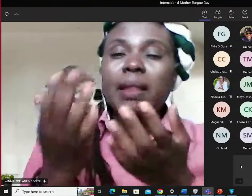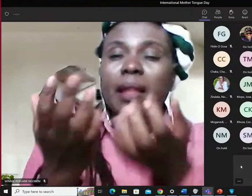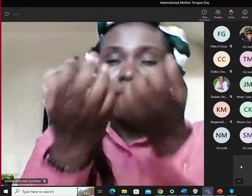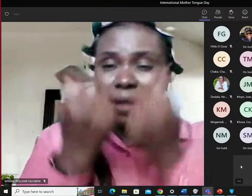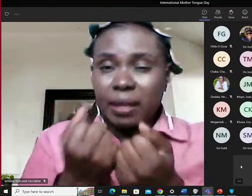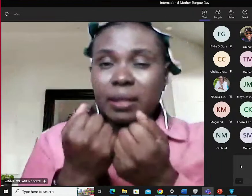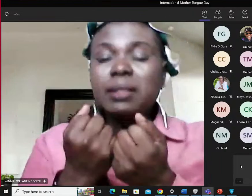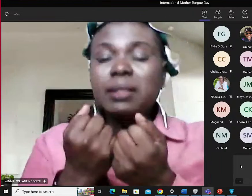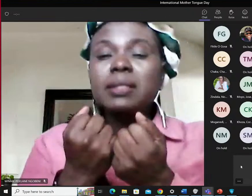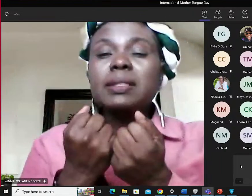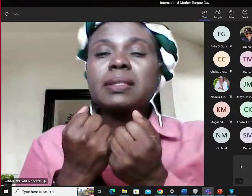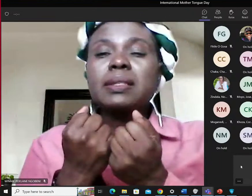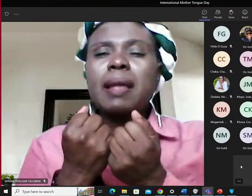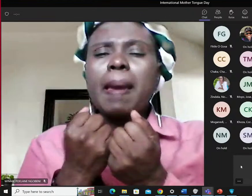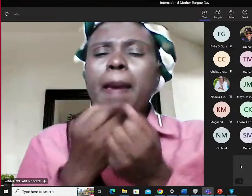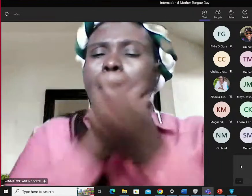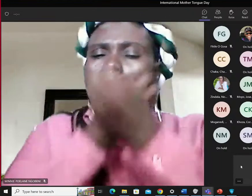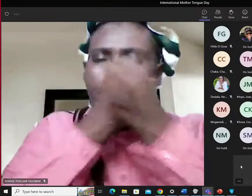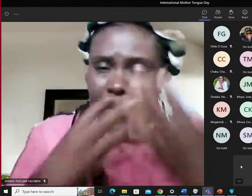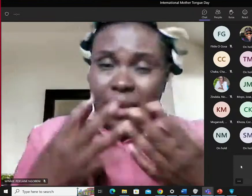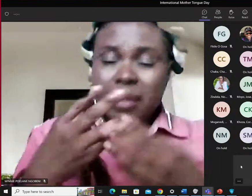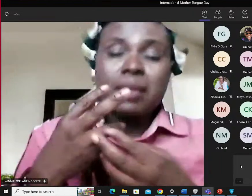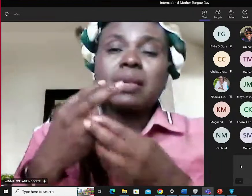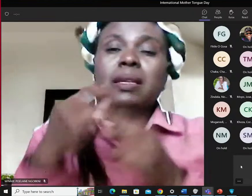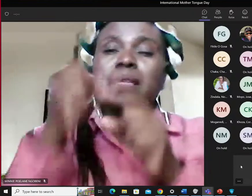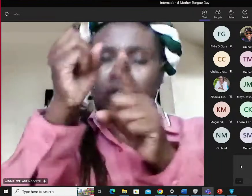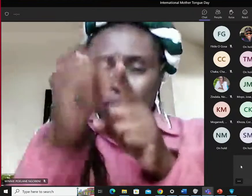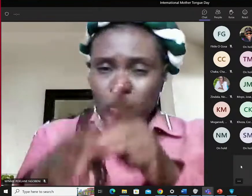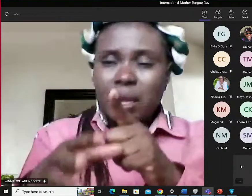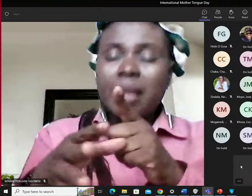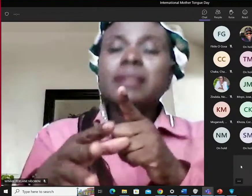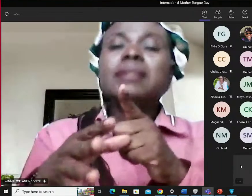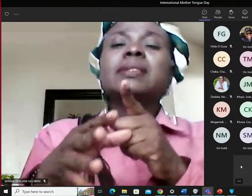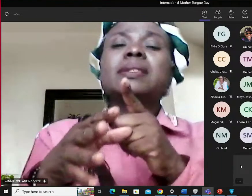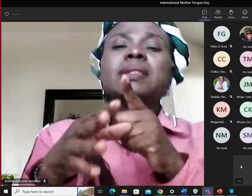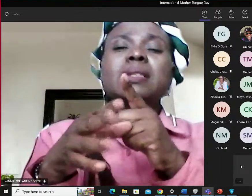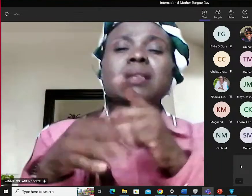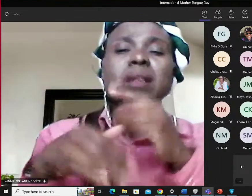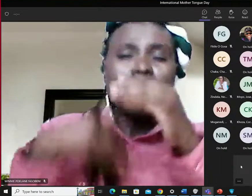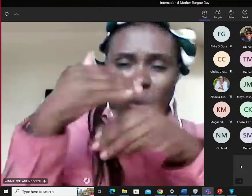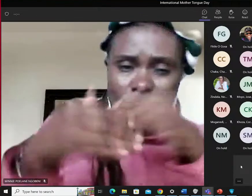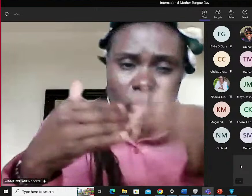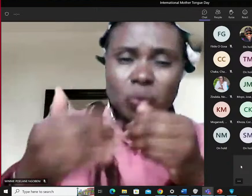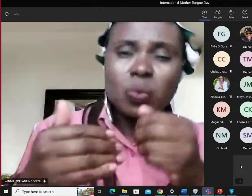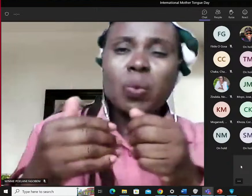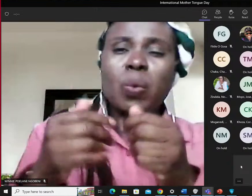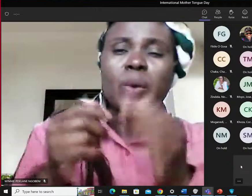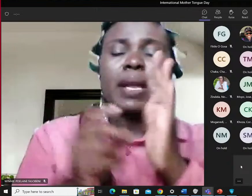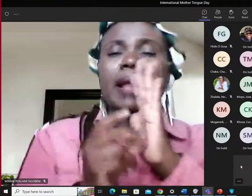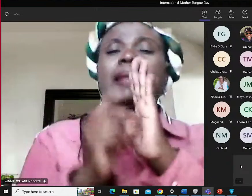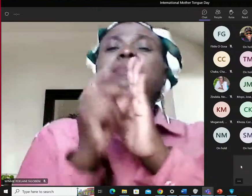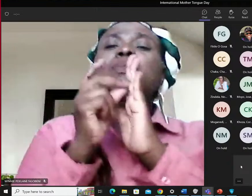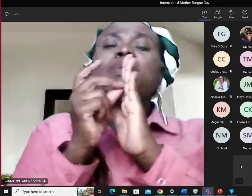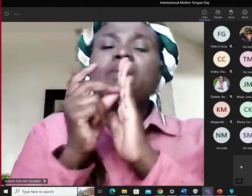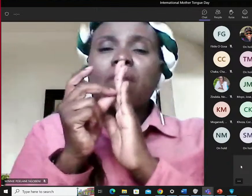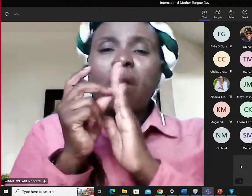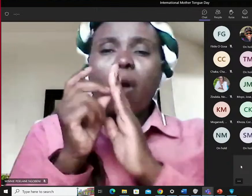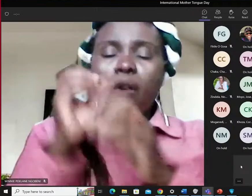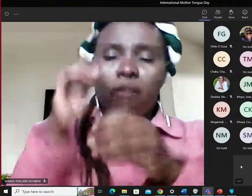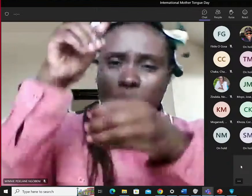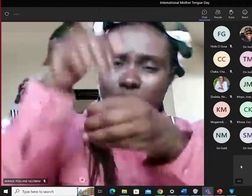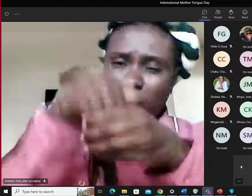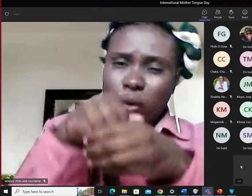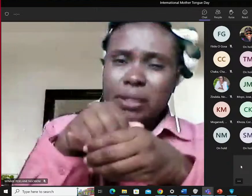the majority of students favored a continued and improved compilation of glossaries for